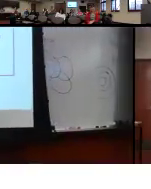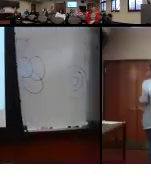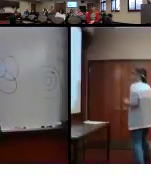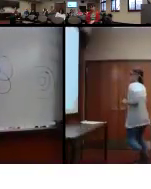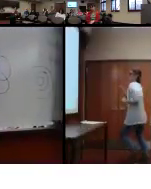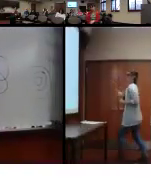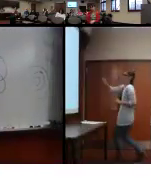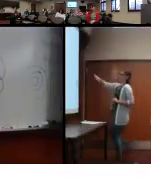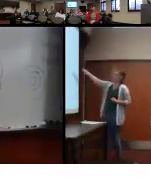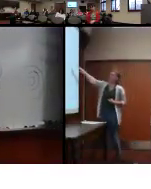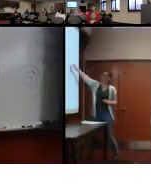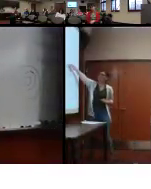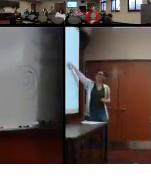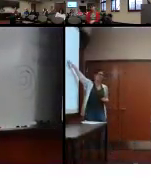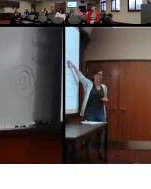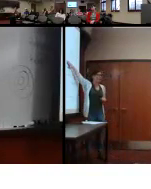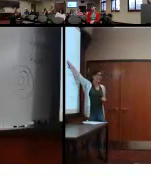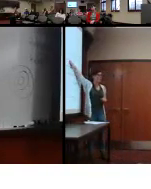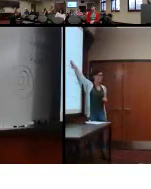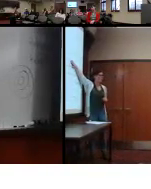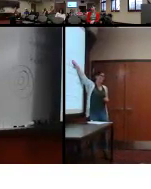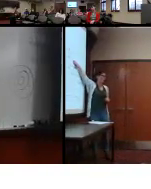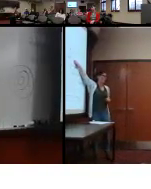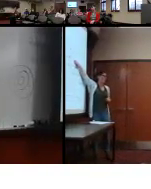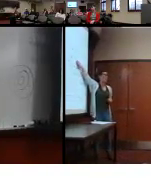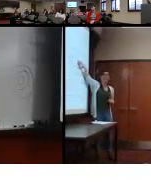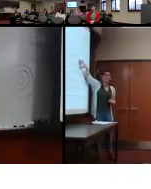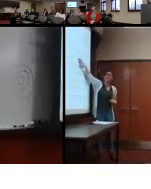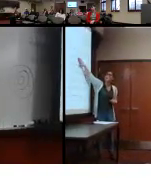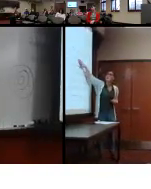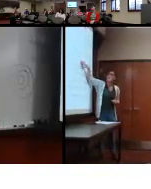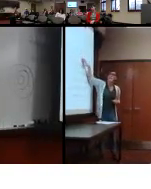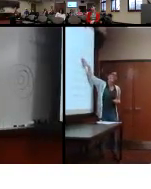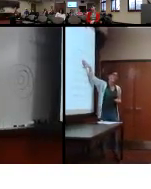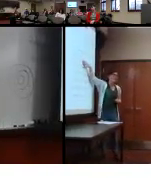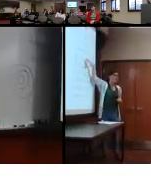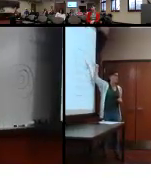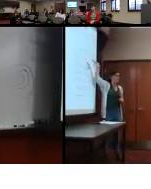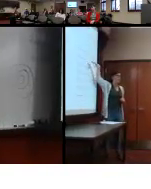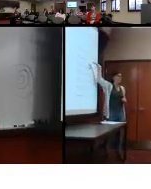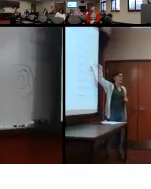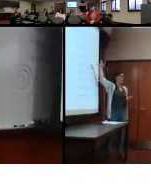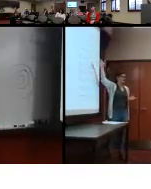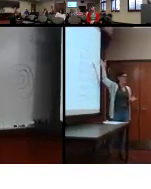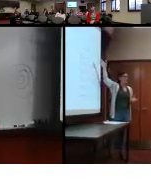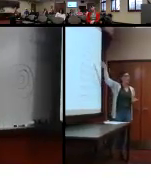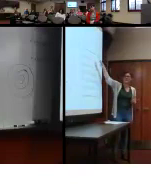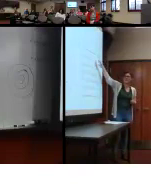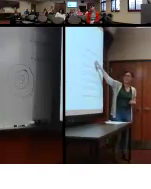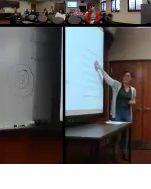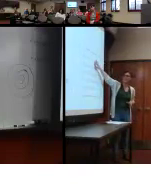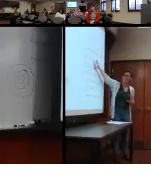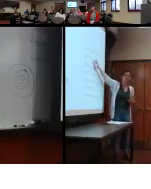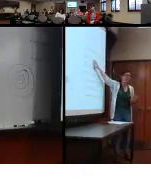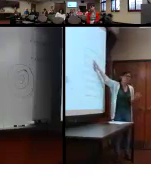that the first mention of whoever we're talking about here, the boy, uses the full noun phrase a boy rather than something like